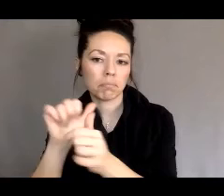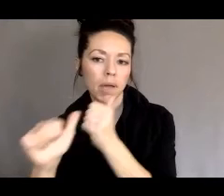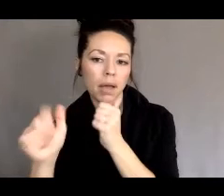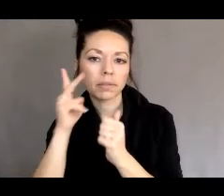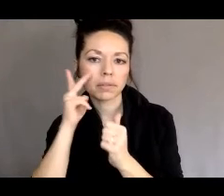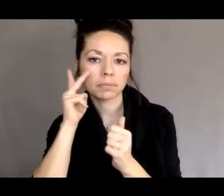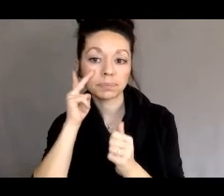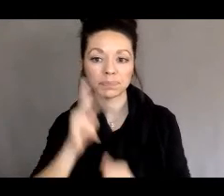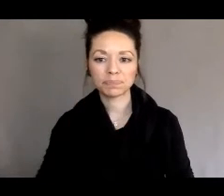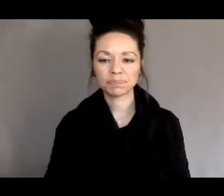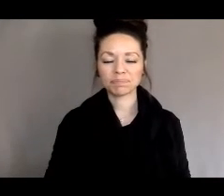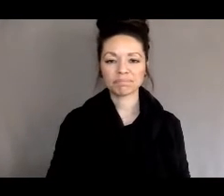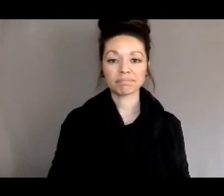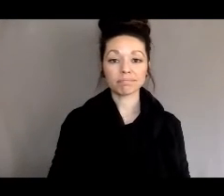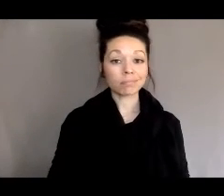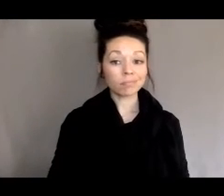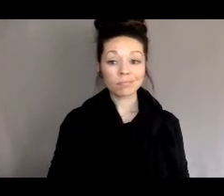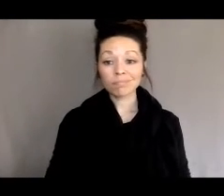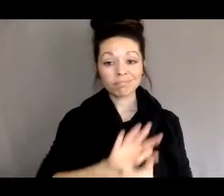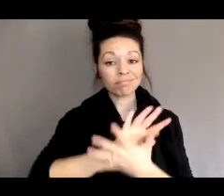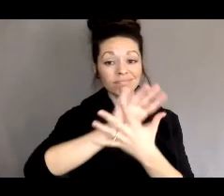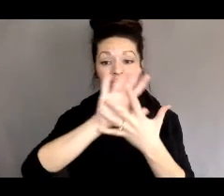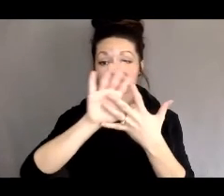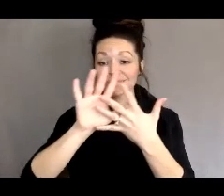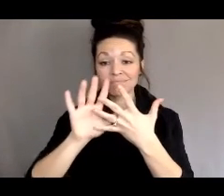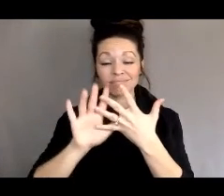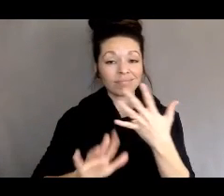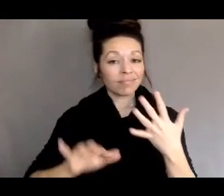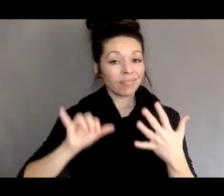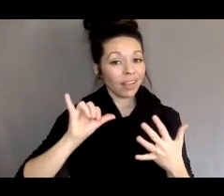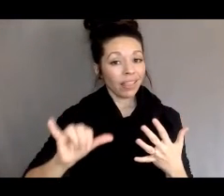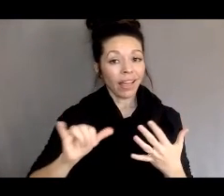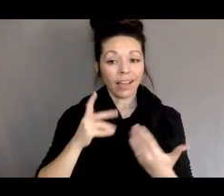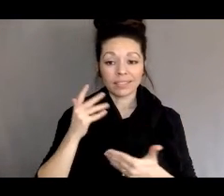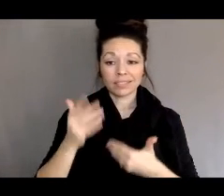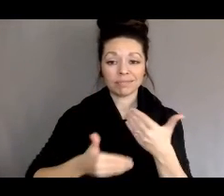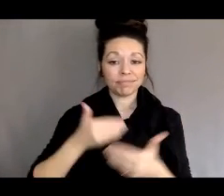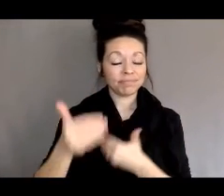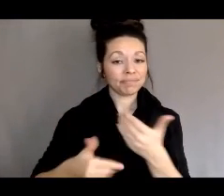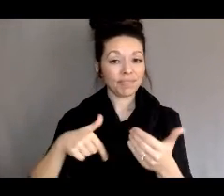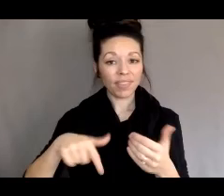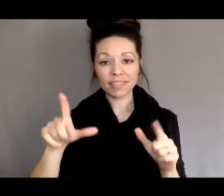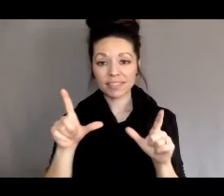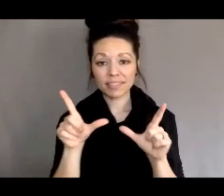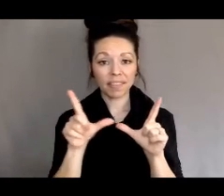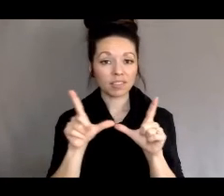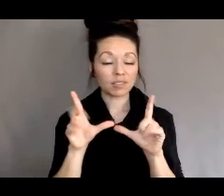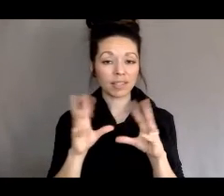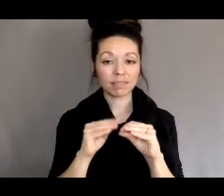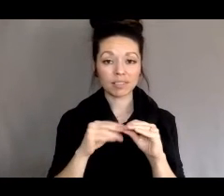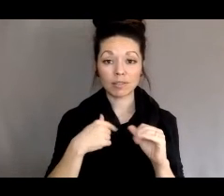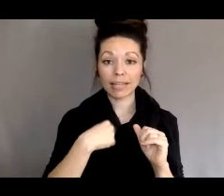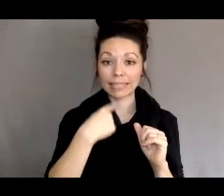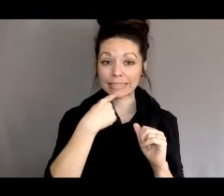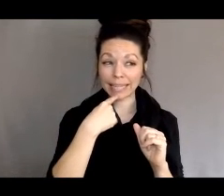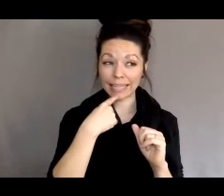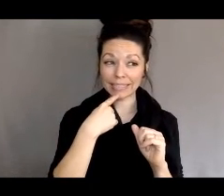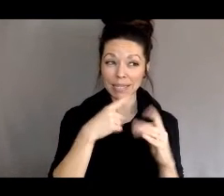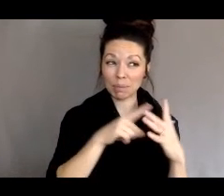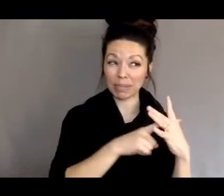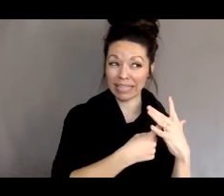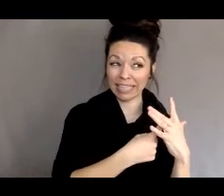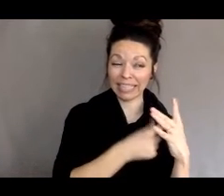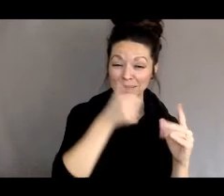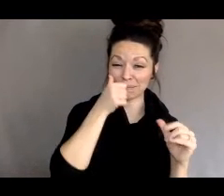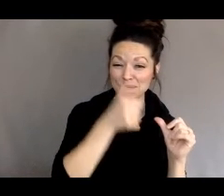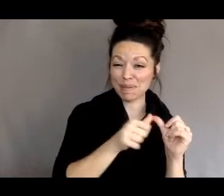So that's just kind of what we're walking through this legislative session. As I said in the beginning, we have 1 week